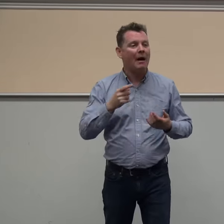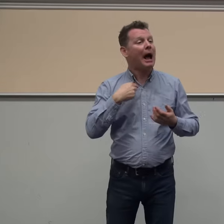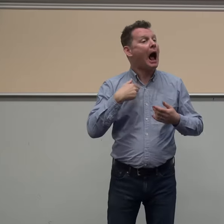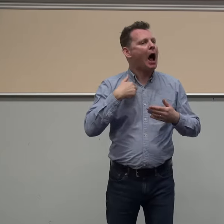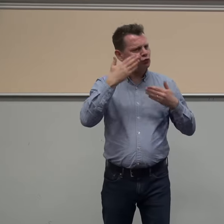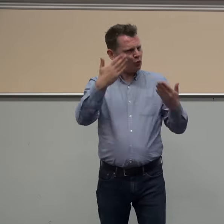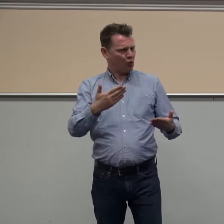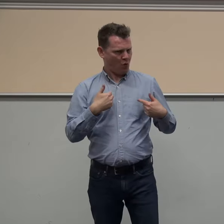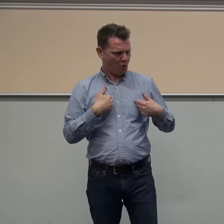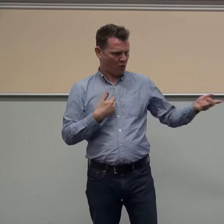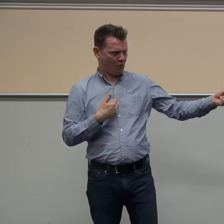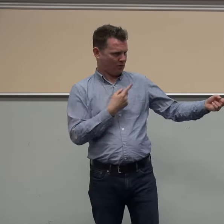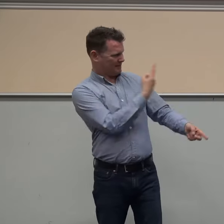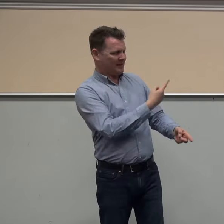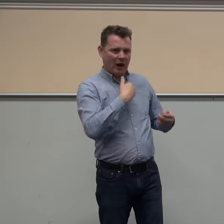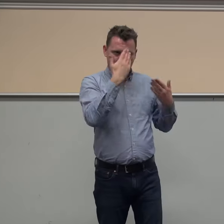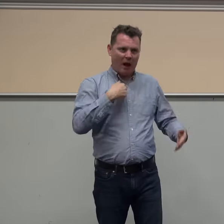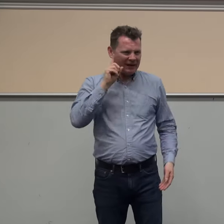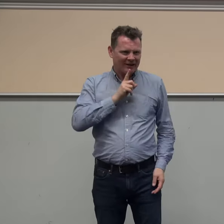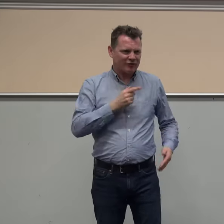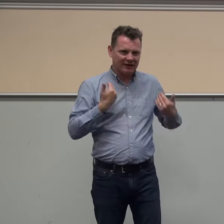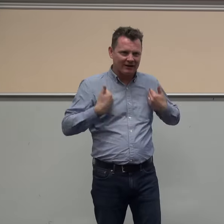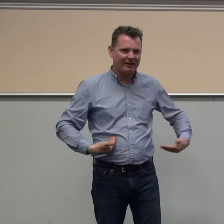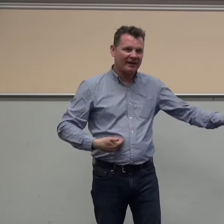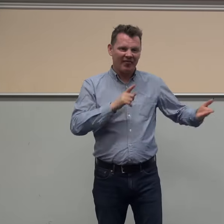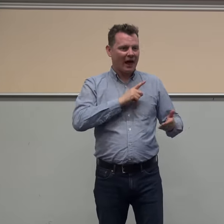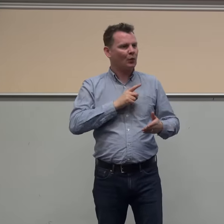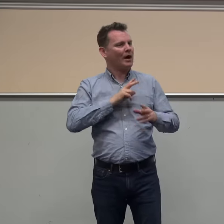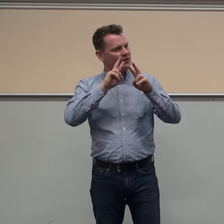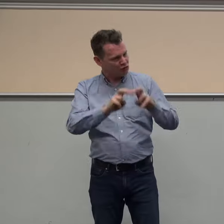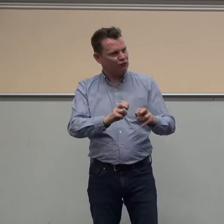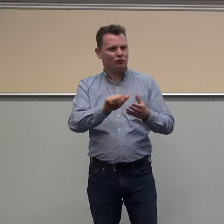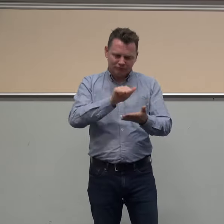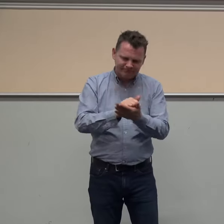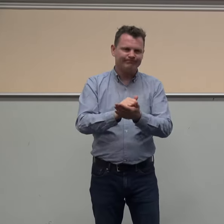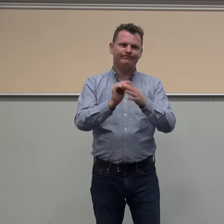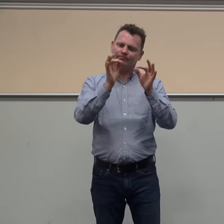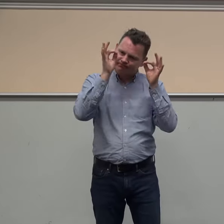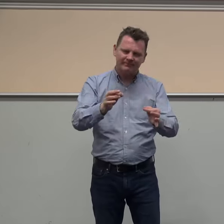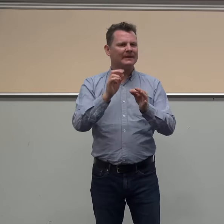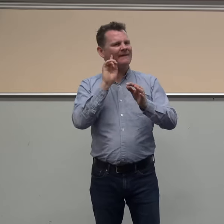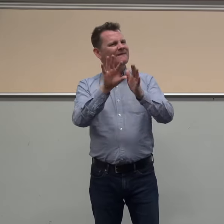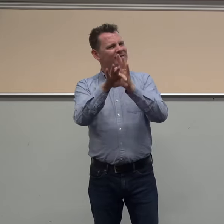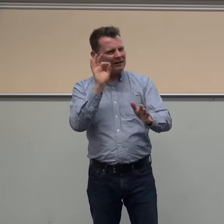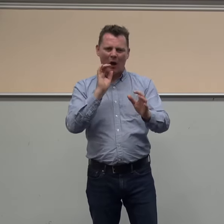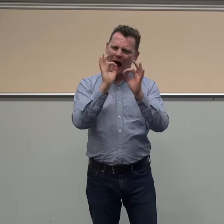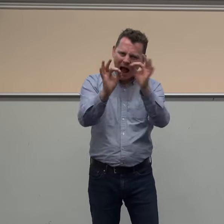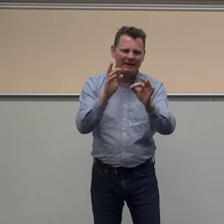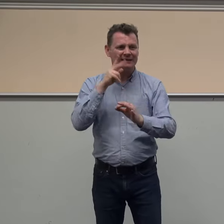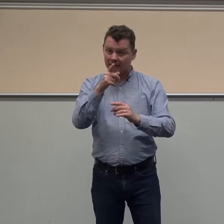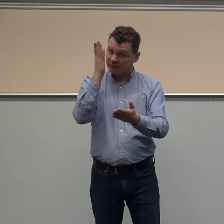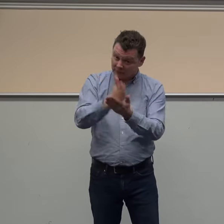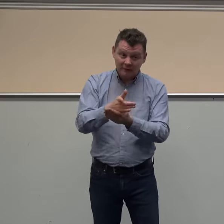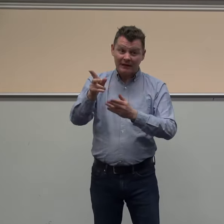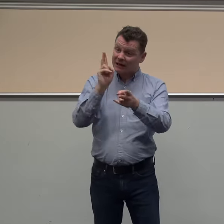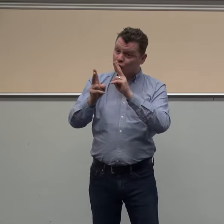language interpreted performances, and that's why I did this research to find out if sign language interpreted